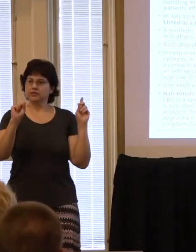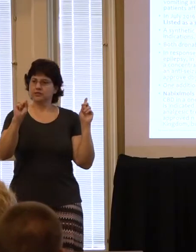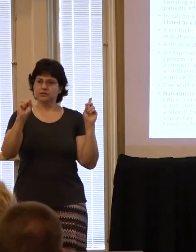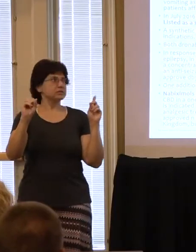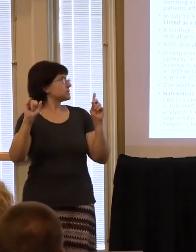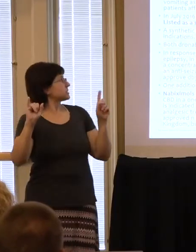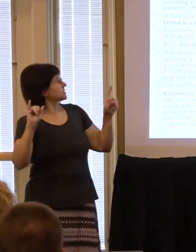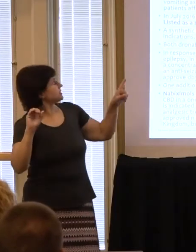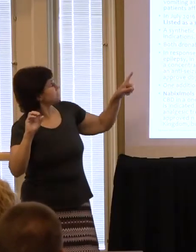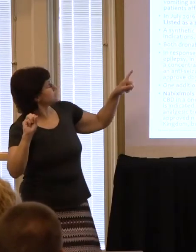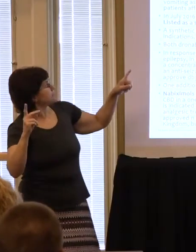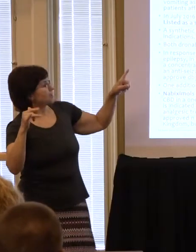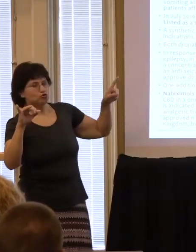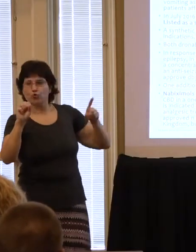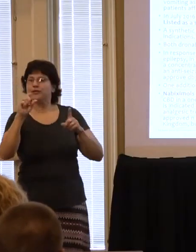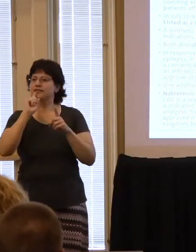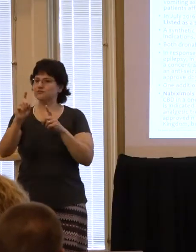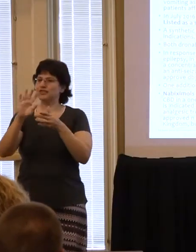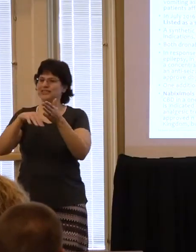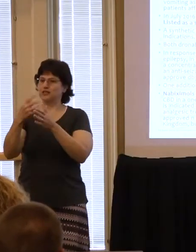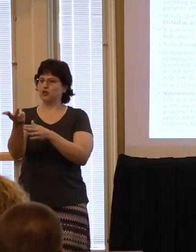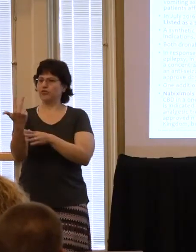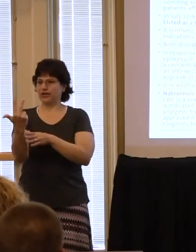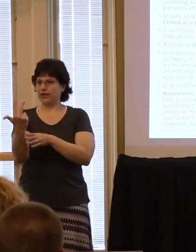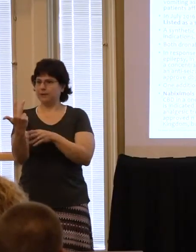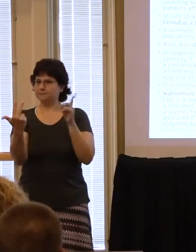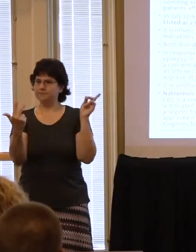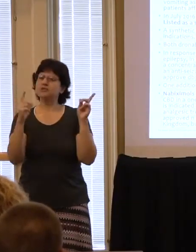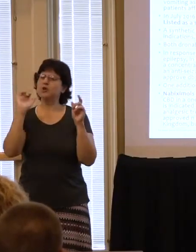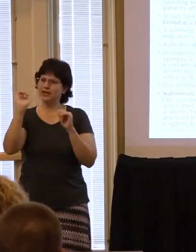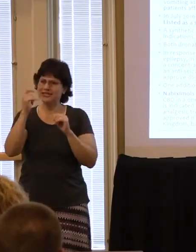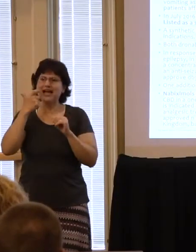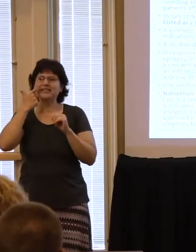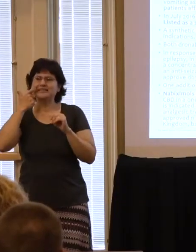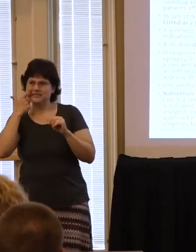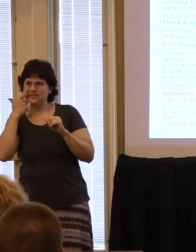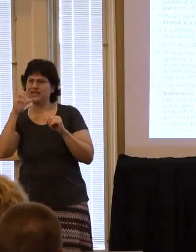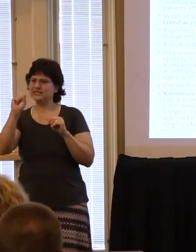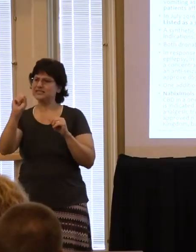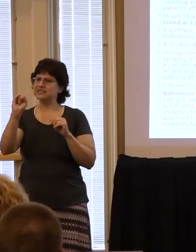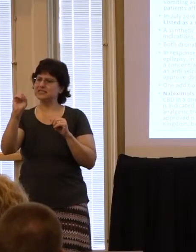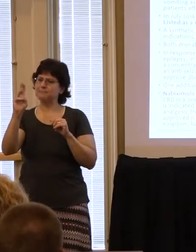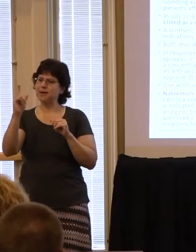Suboxone is Schedule 3. So this is considered, you would think of it as addictive as Suboxone.